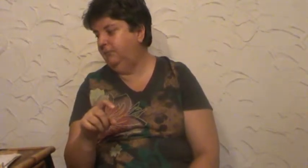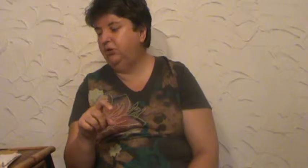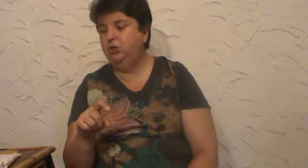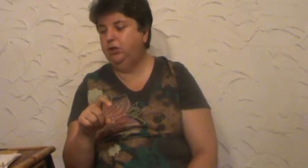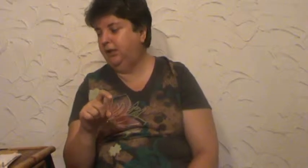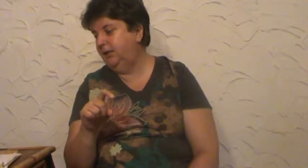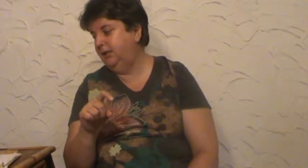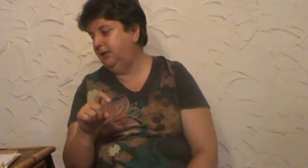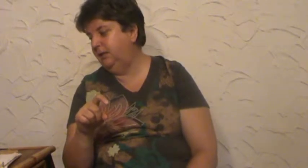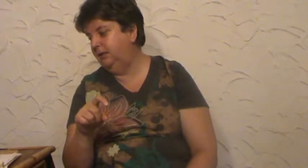Should.